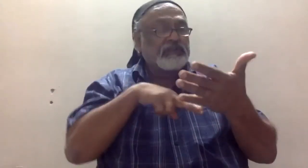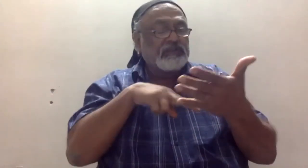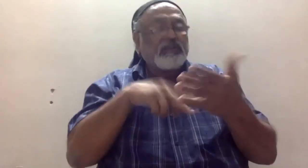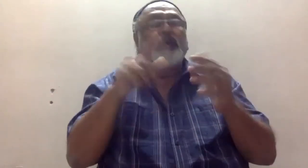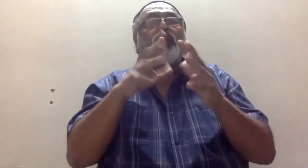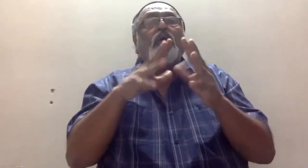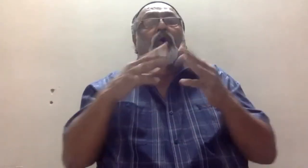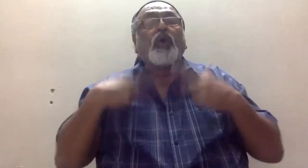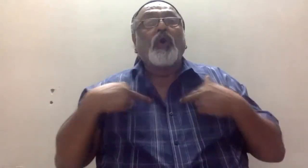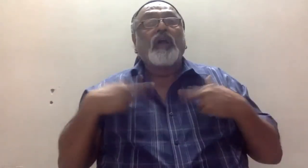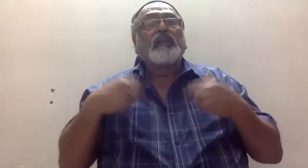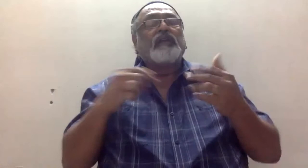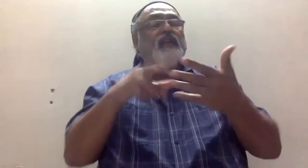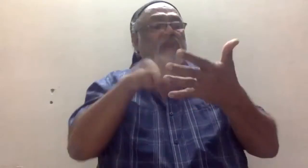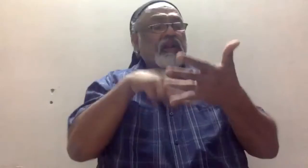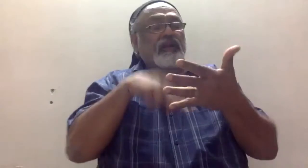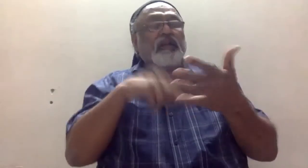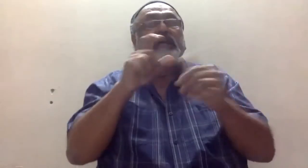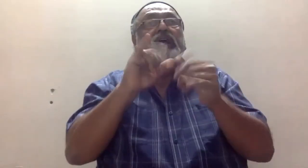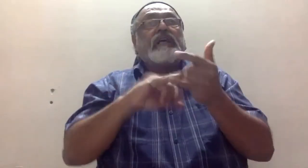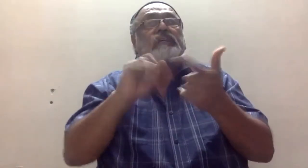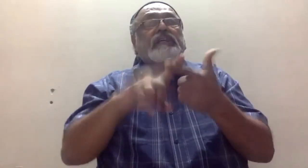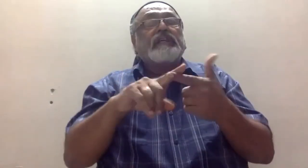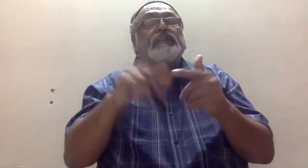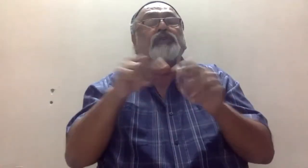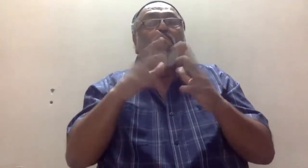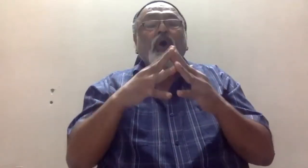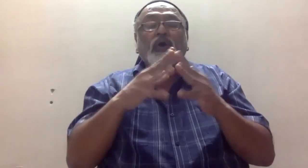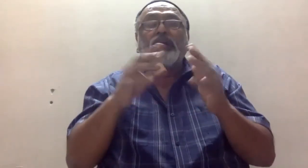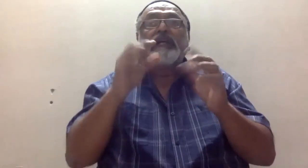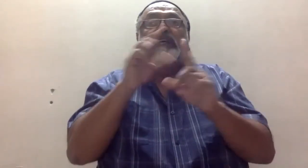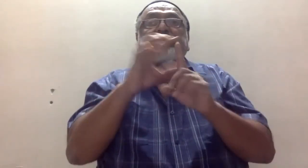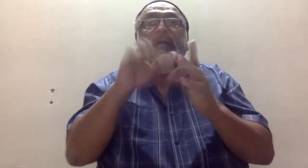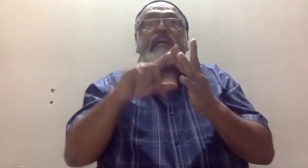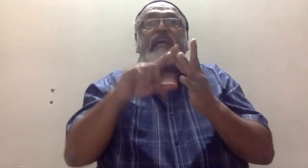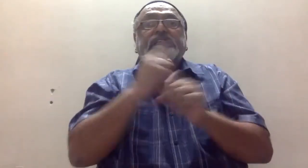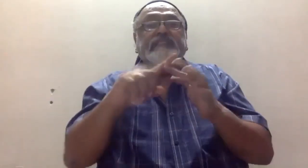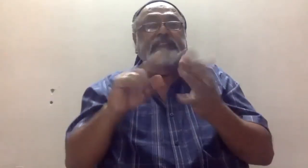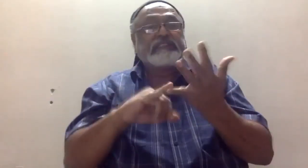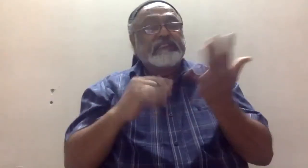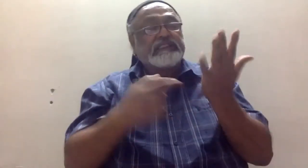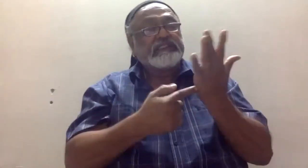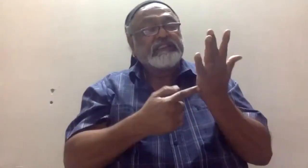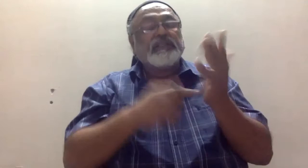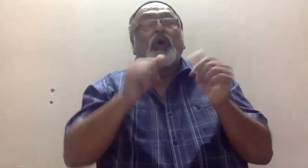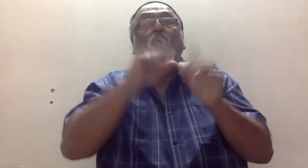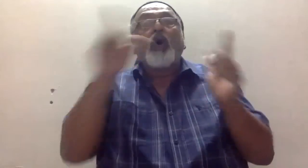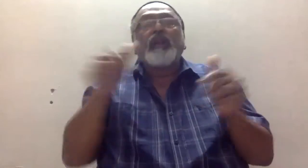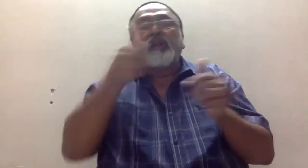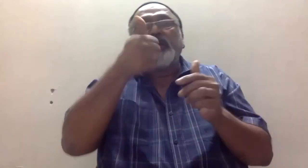all these case laws that we have, digests that are published in the legal system, the All India reports, can they be, of course, many of them are